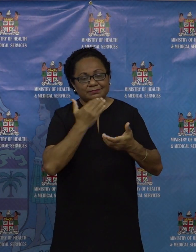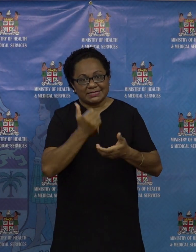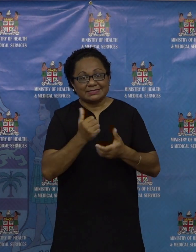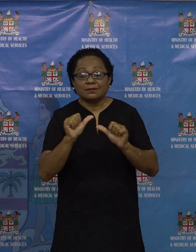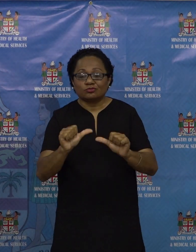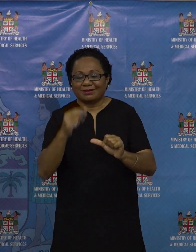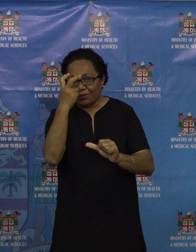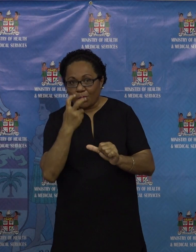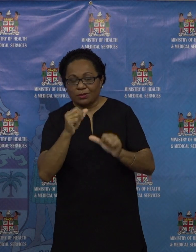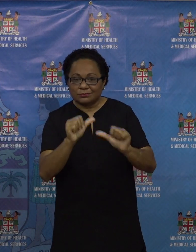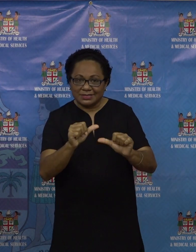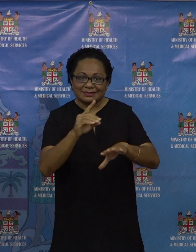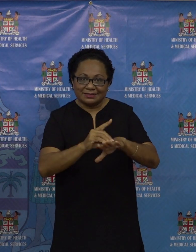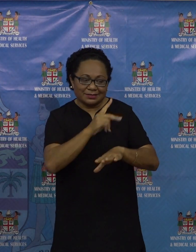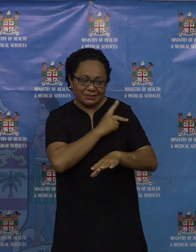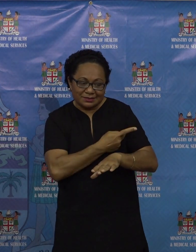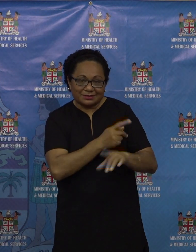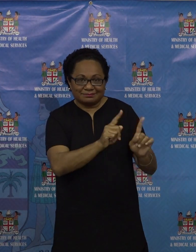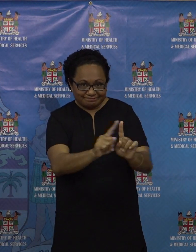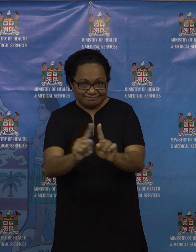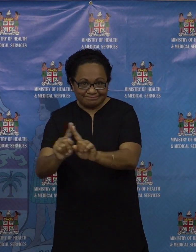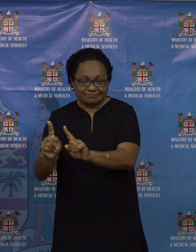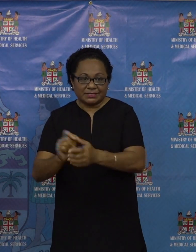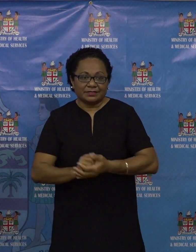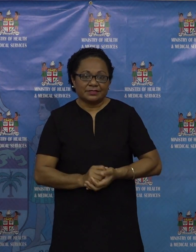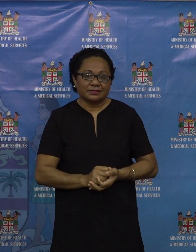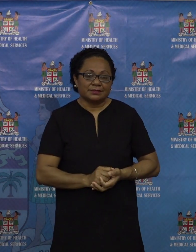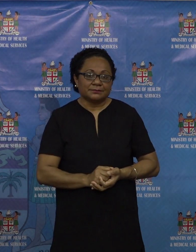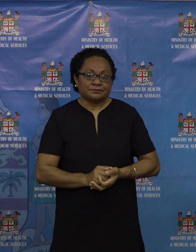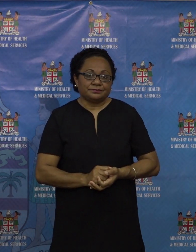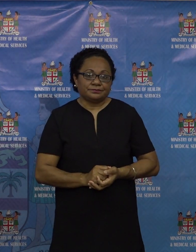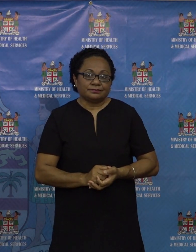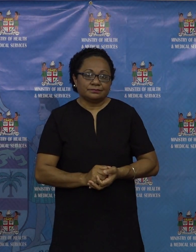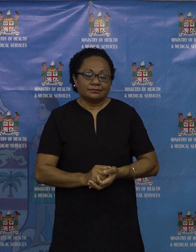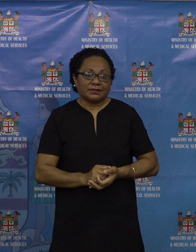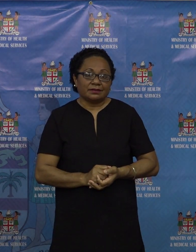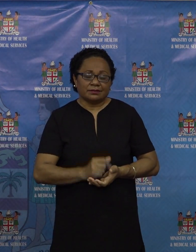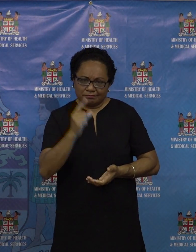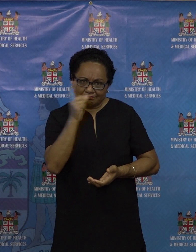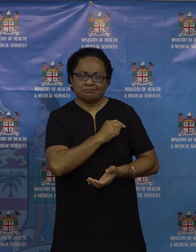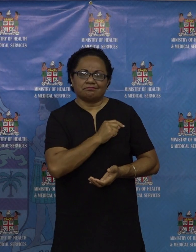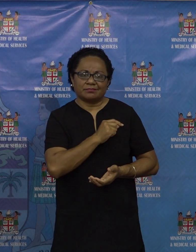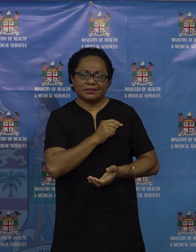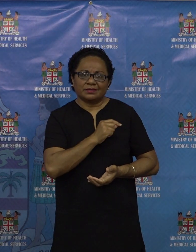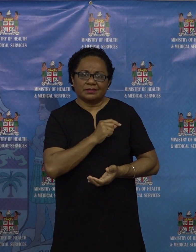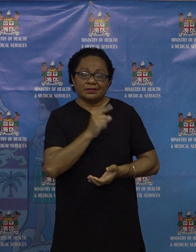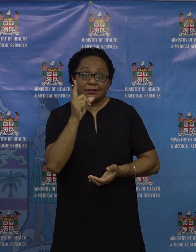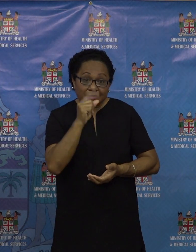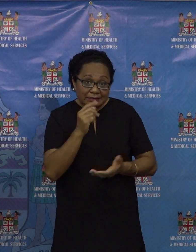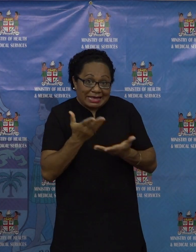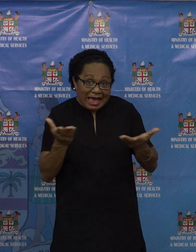vulnerable and the elderly in our families and our community. And we can do this by a number of